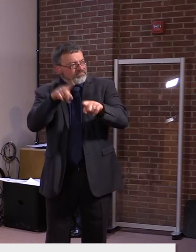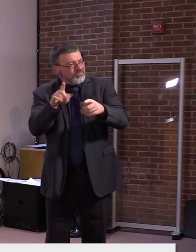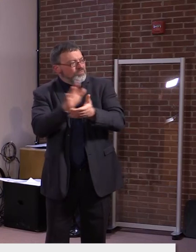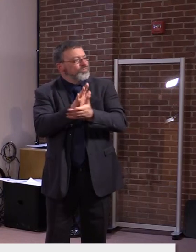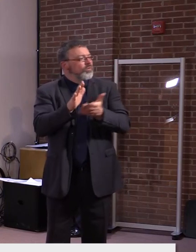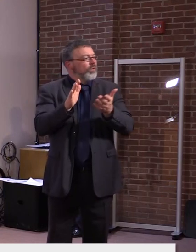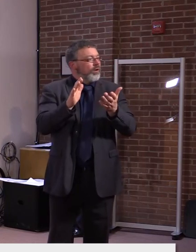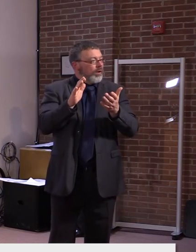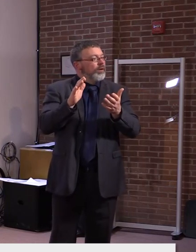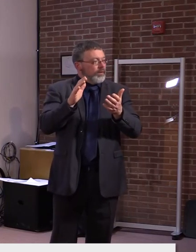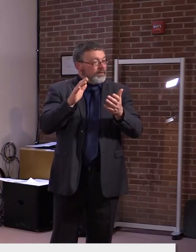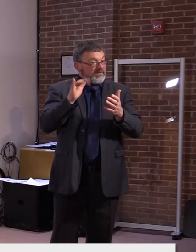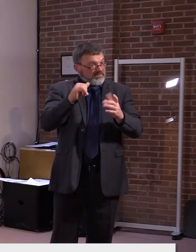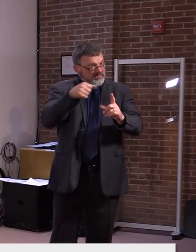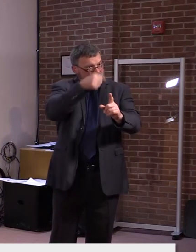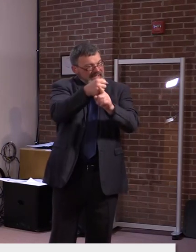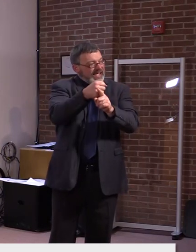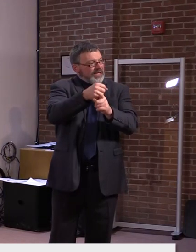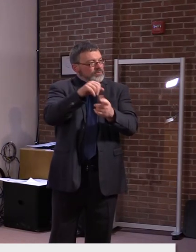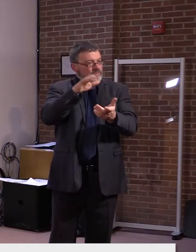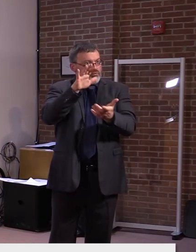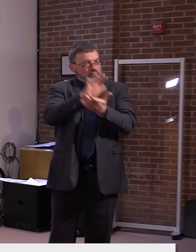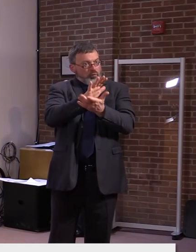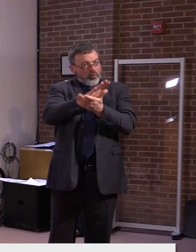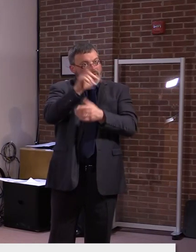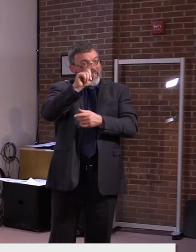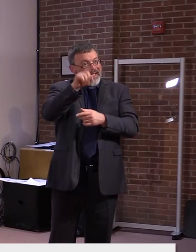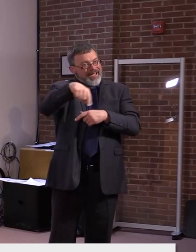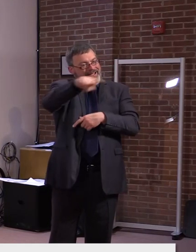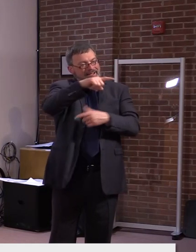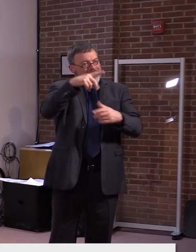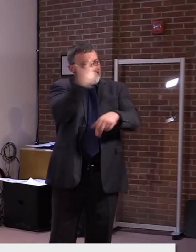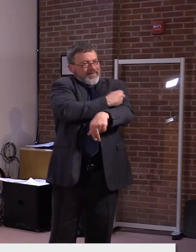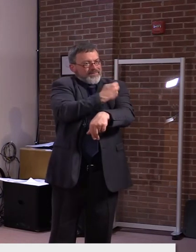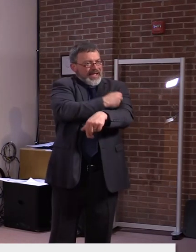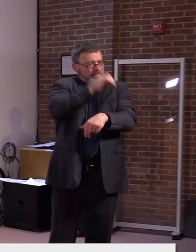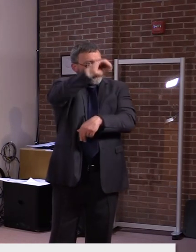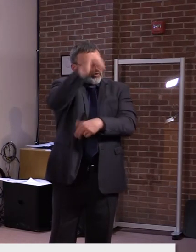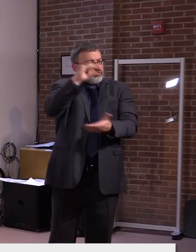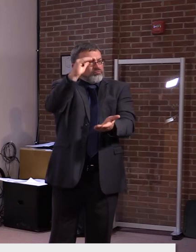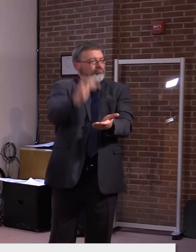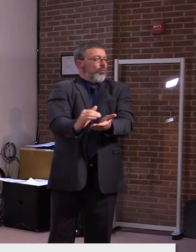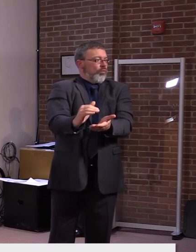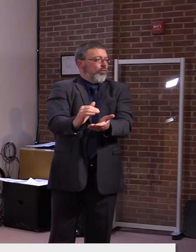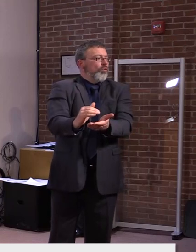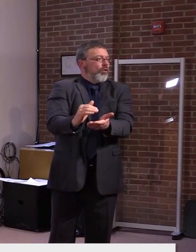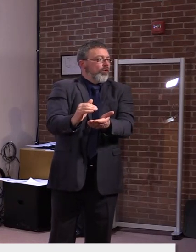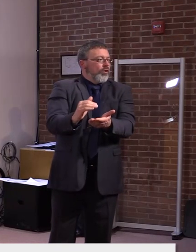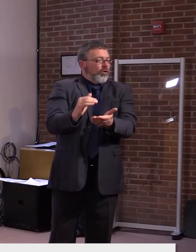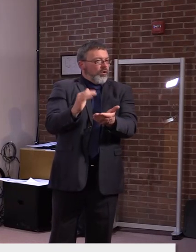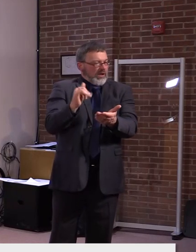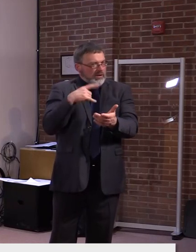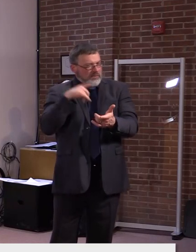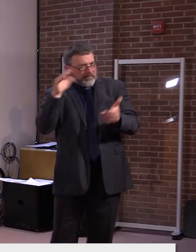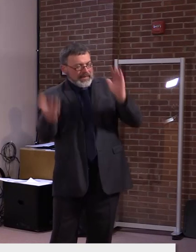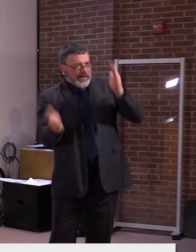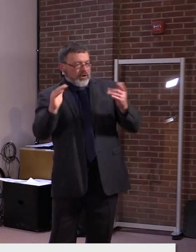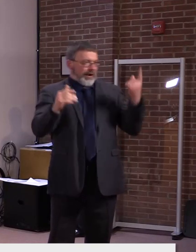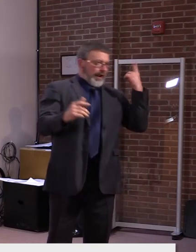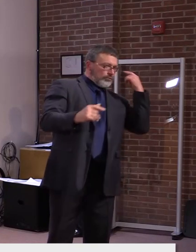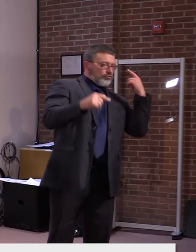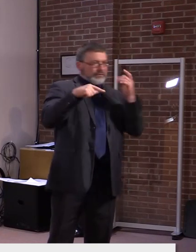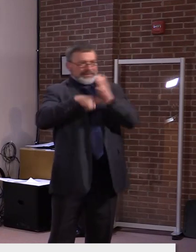lower percentage of vaccinated students. How do you think this year will be any different? Well, certainly at the high school